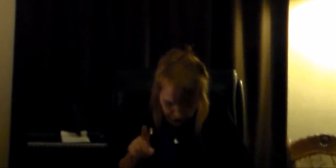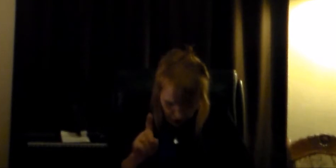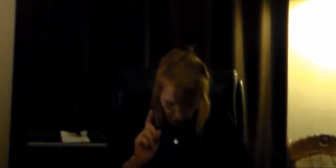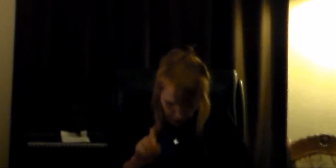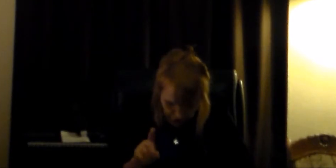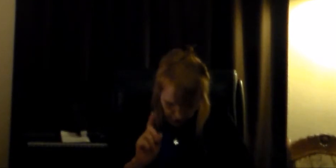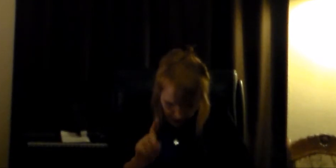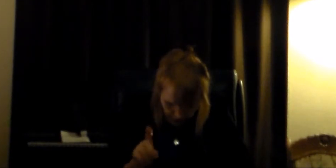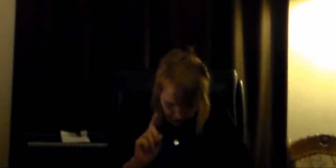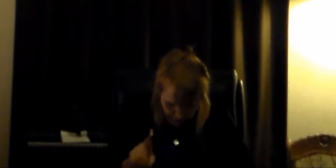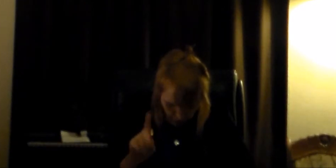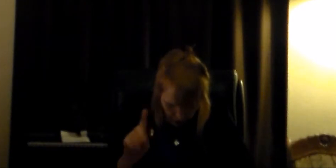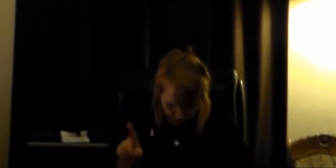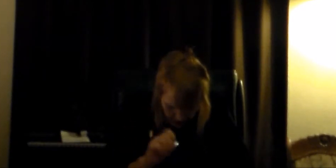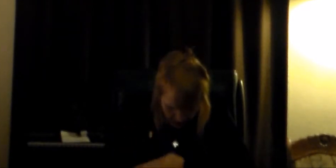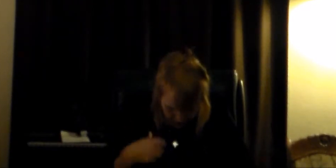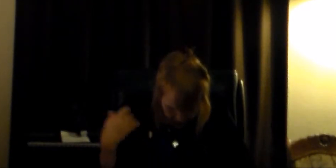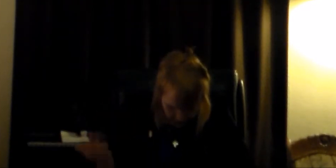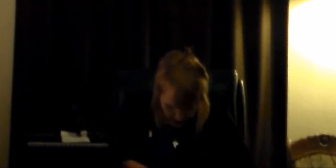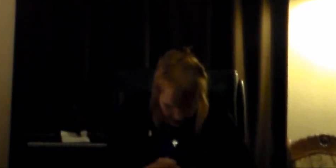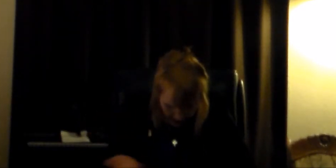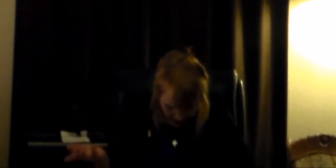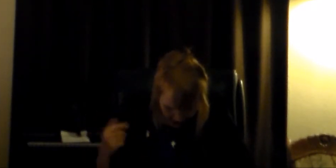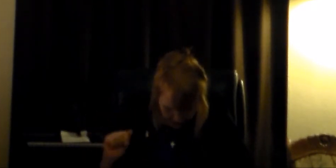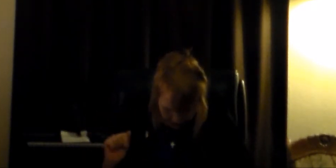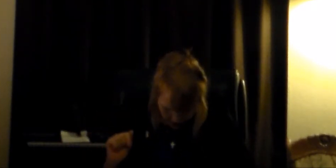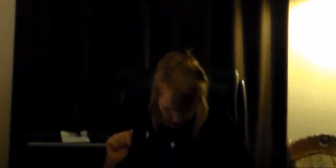and you do what you have heard from your father. Abraham is our